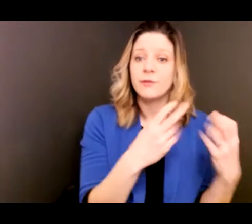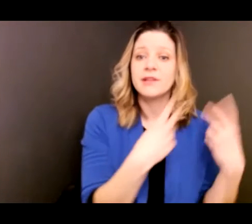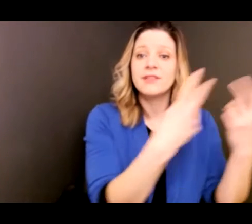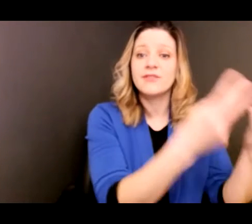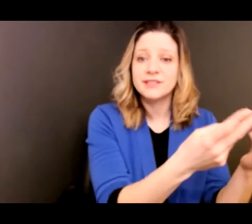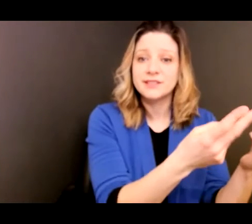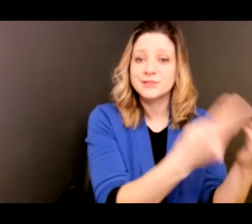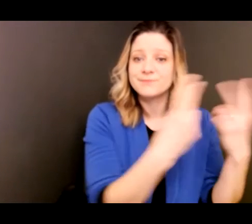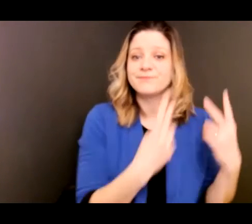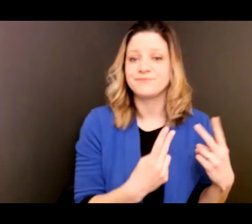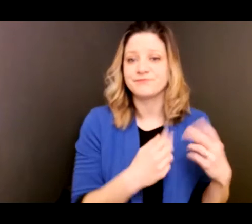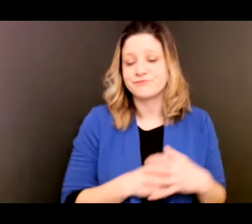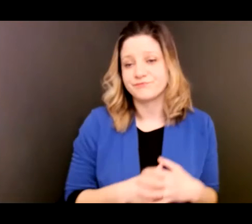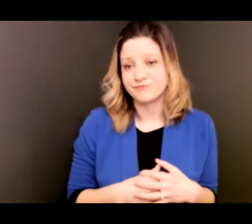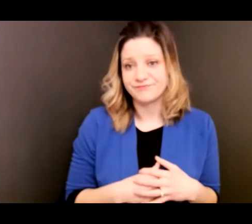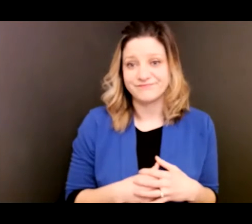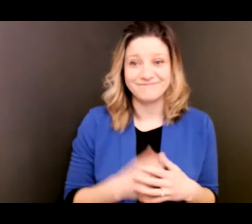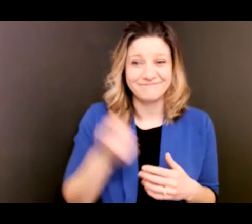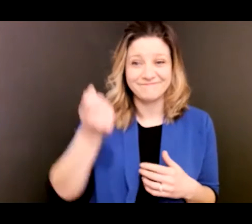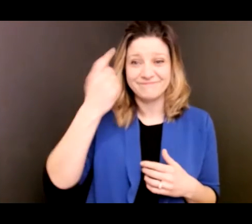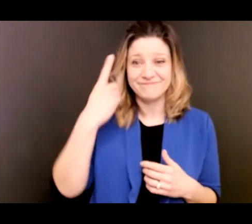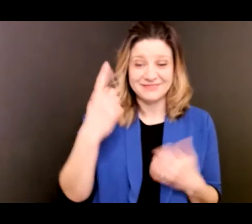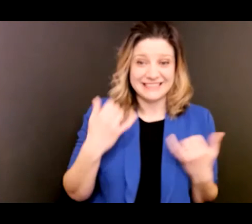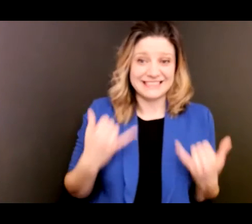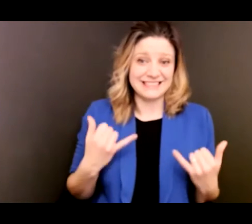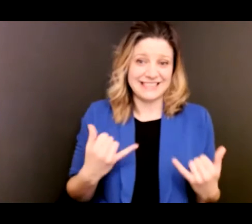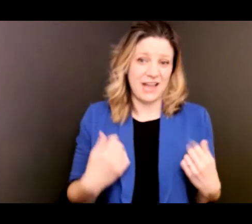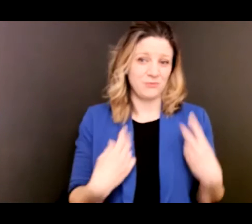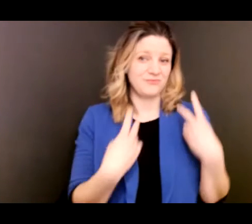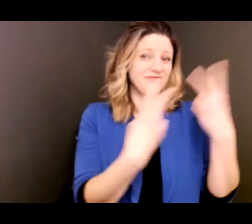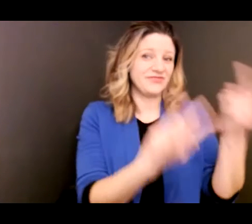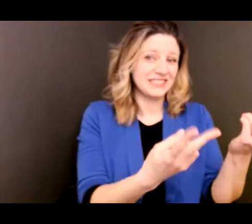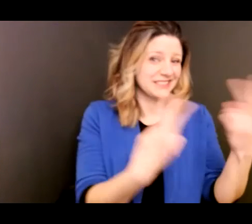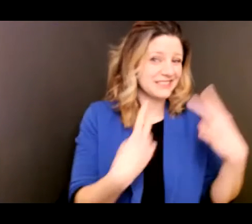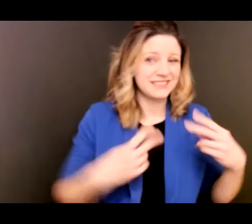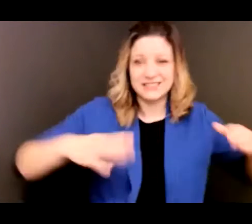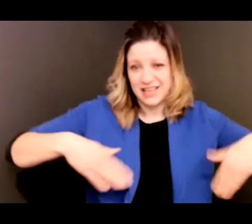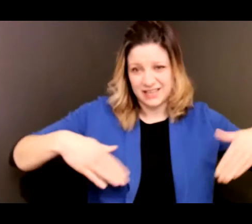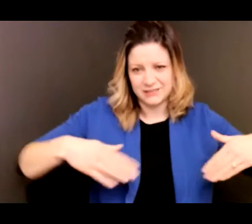We are getting closer to a time when visitation will start to open up, but we are not there yet.